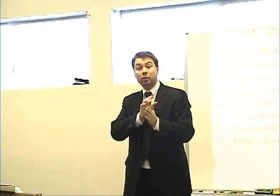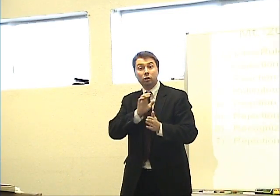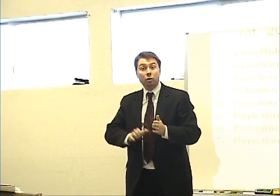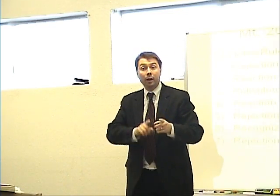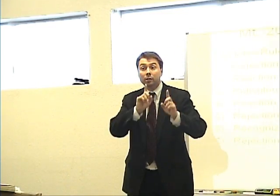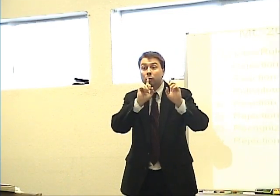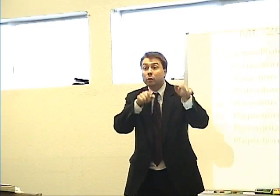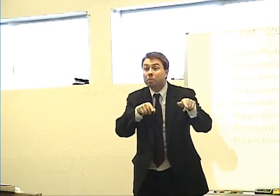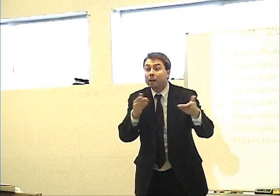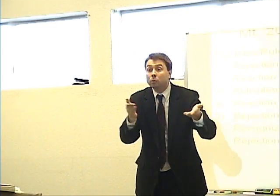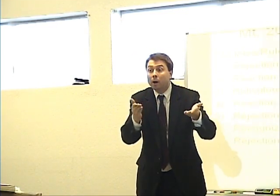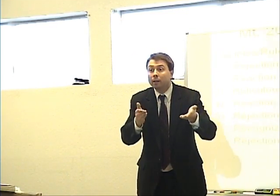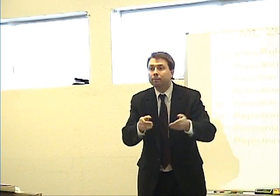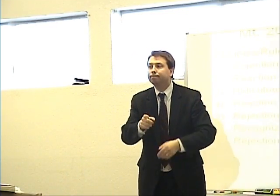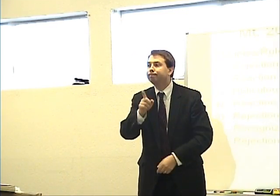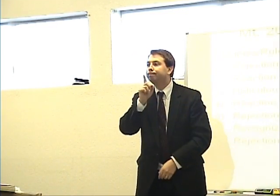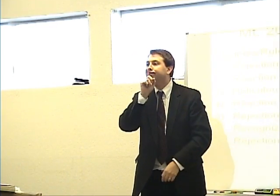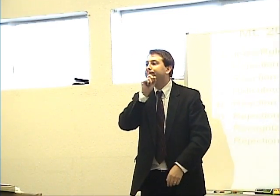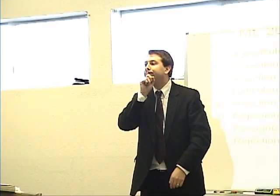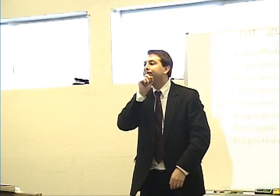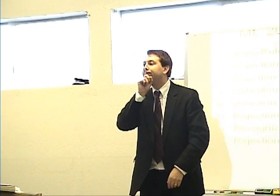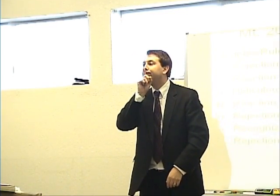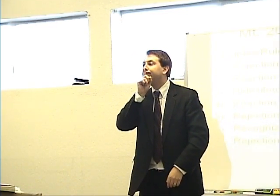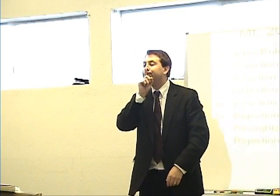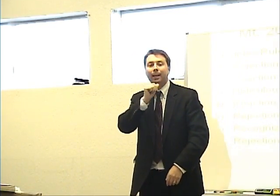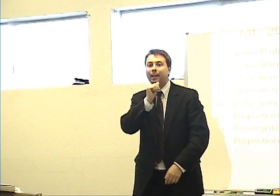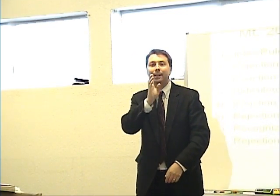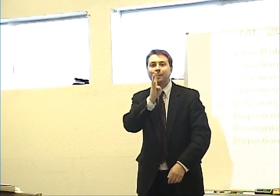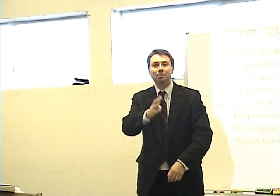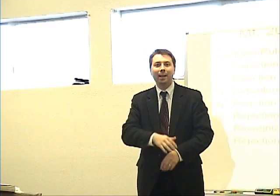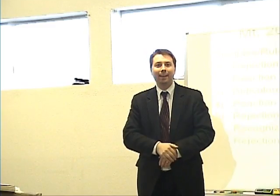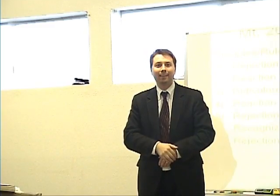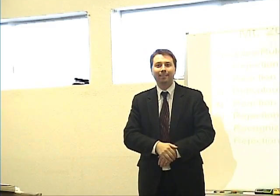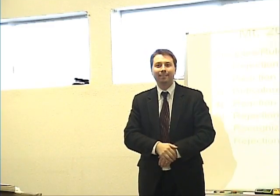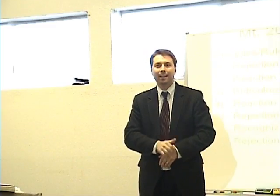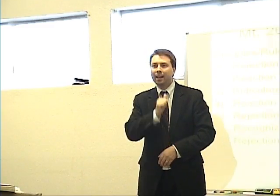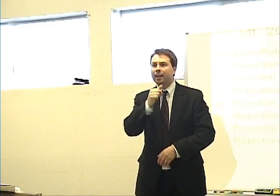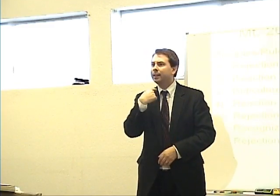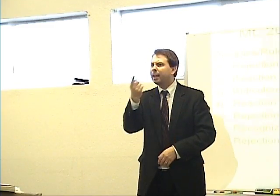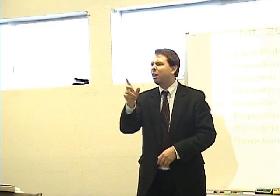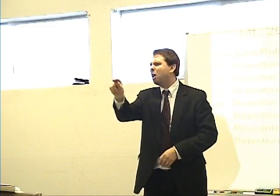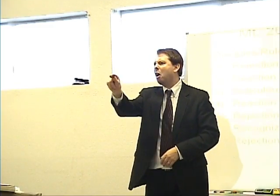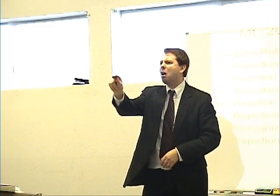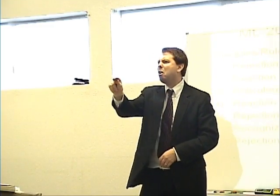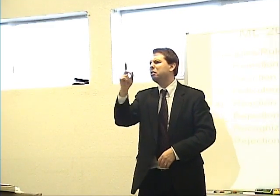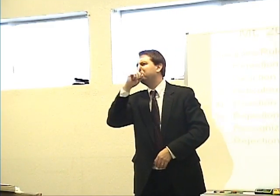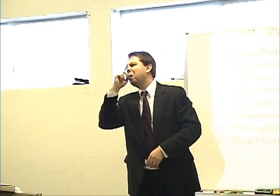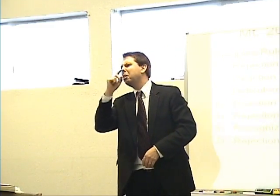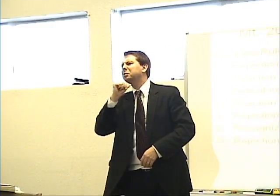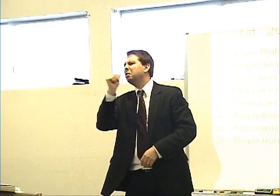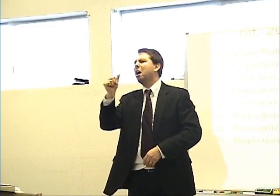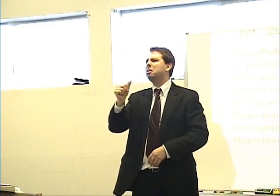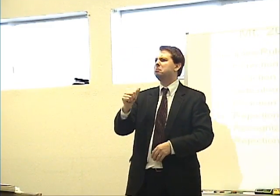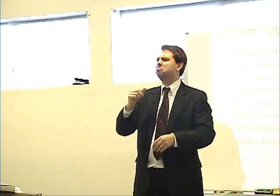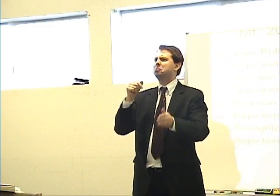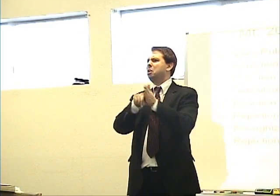Jesus Christ responds what? He didn't speak. He didn't tell, "No, it's false, not kill